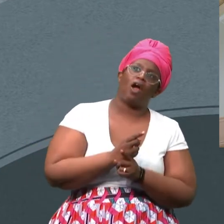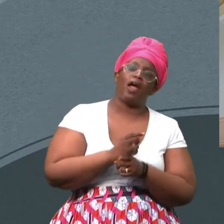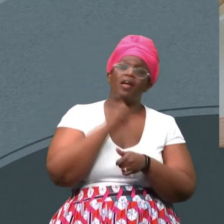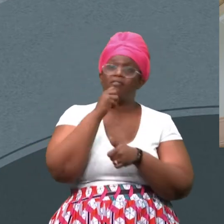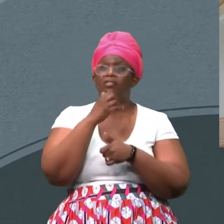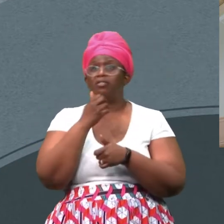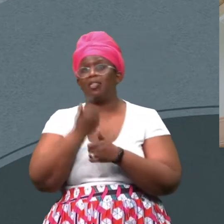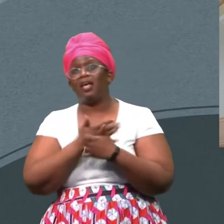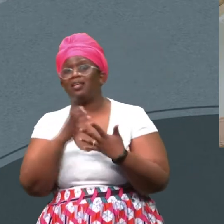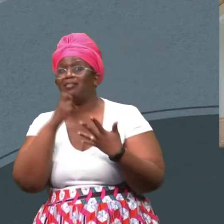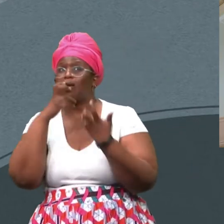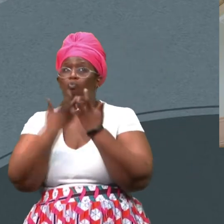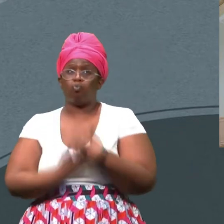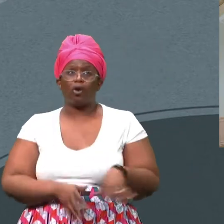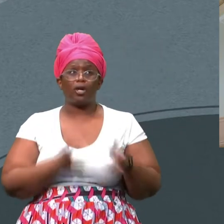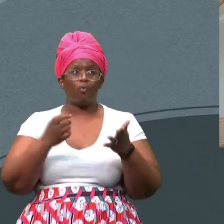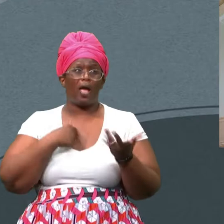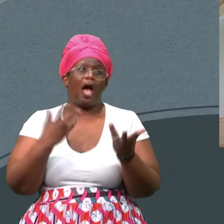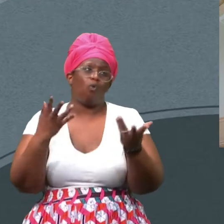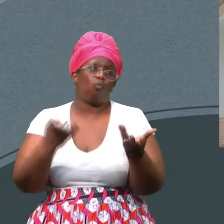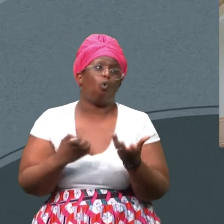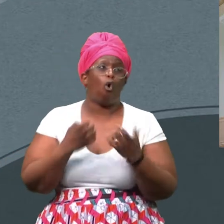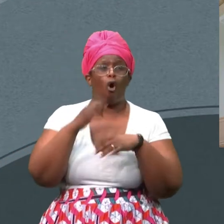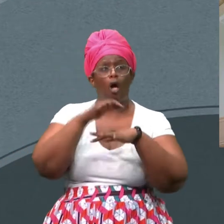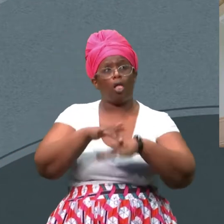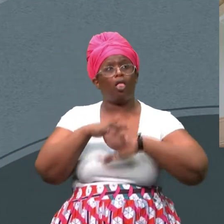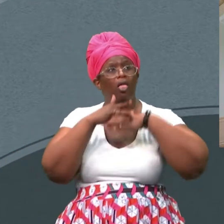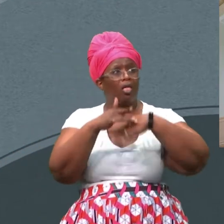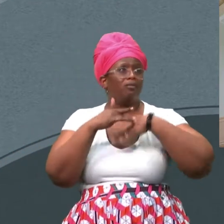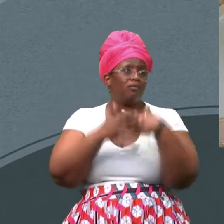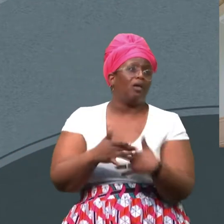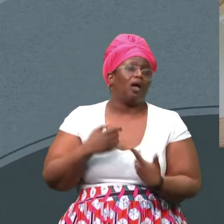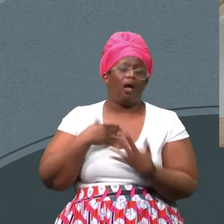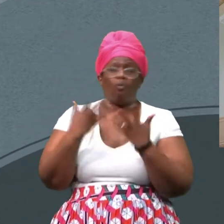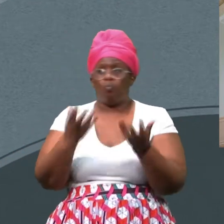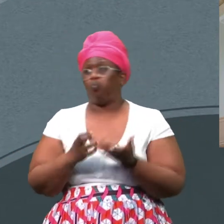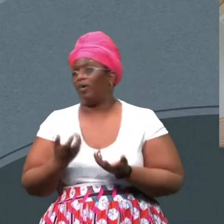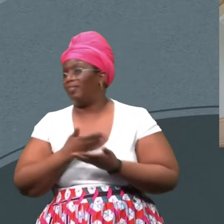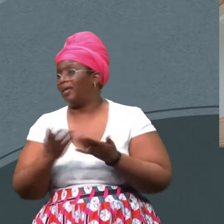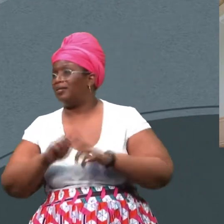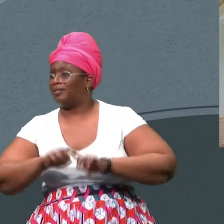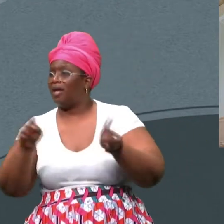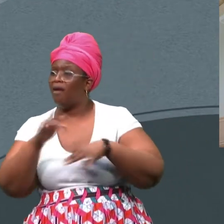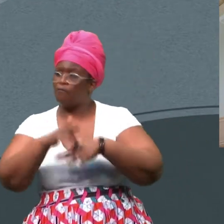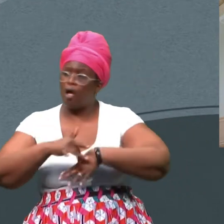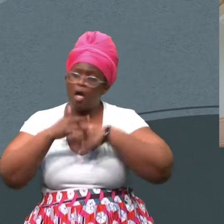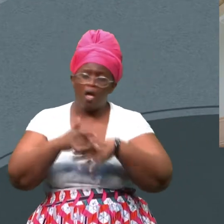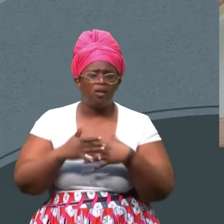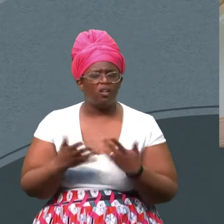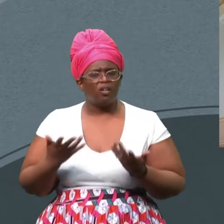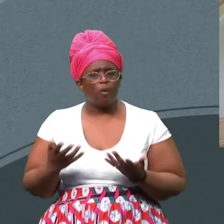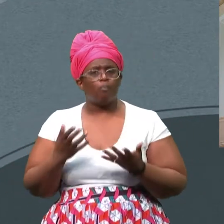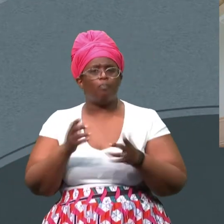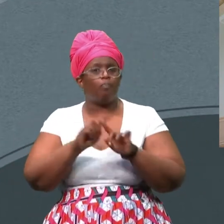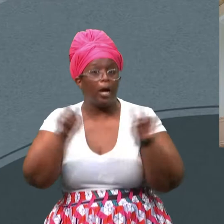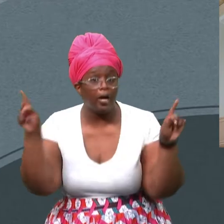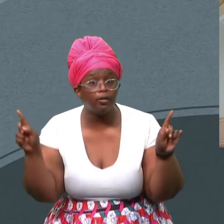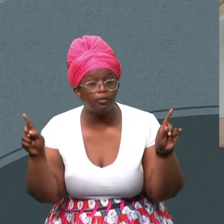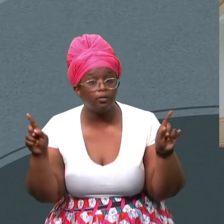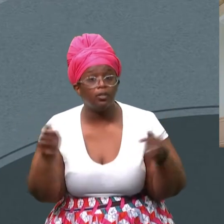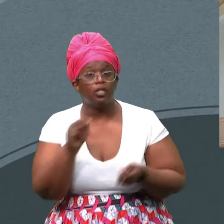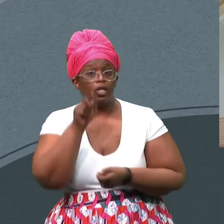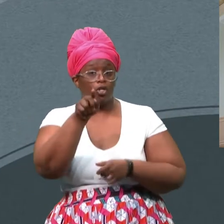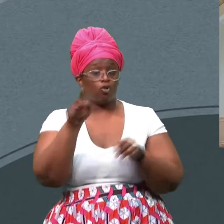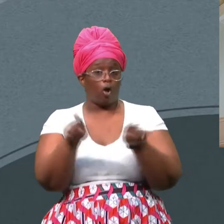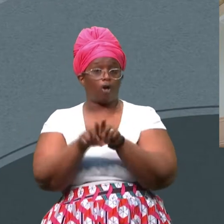everything that didn't go like you wanted it to go. You can think about how you might want it different. Or instead of doing all that, you can just take a